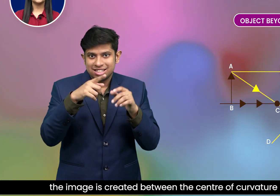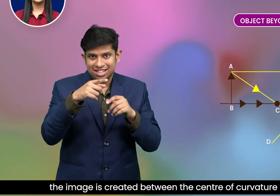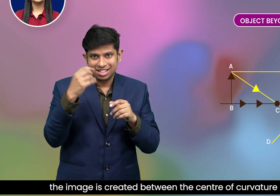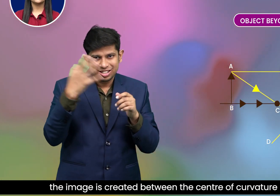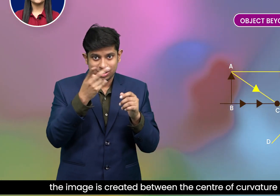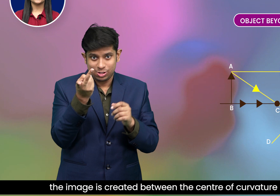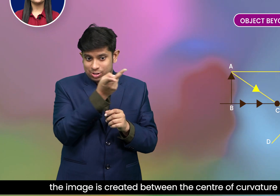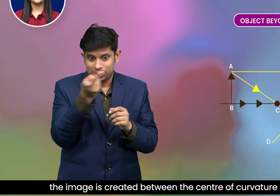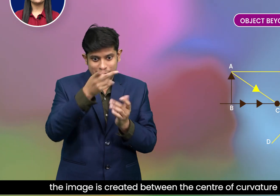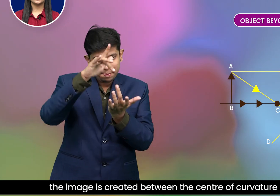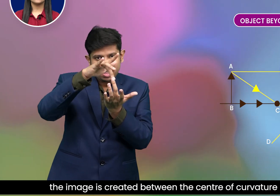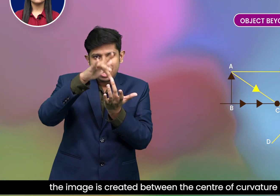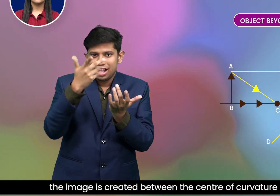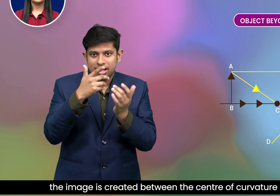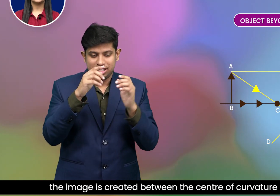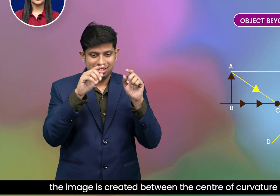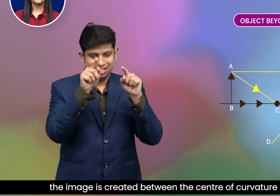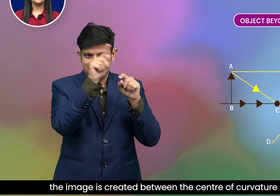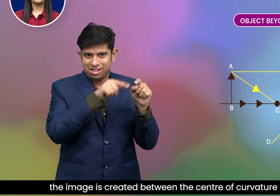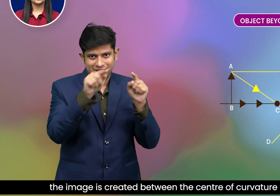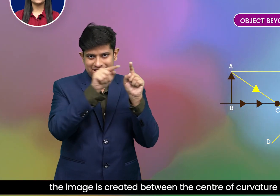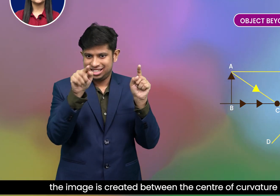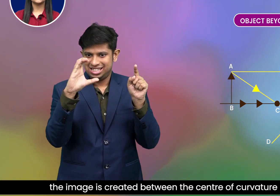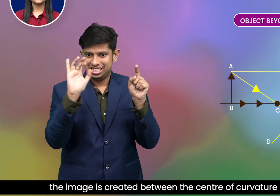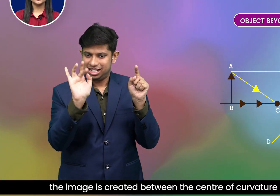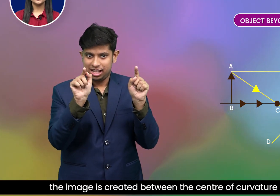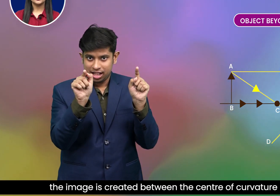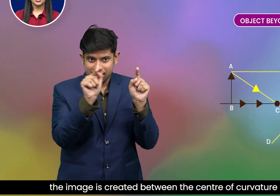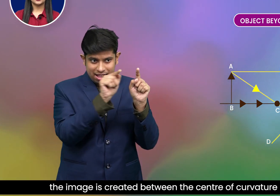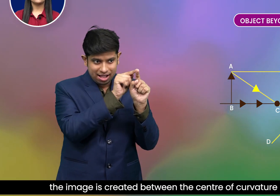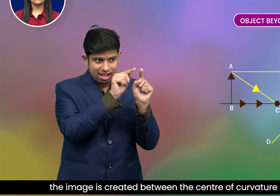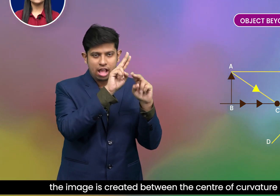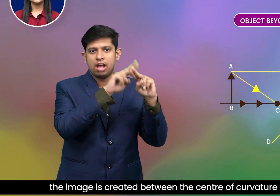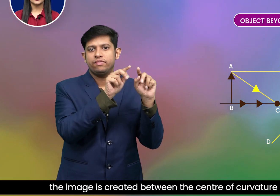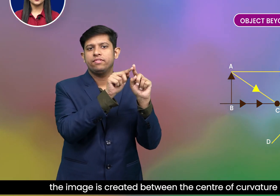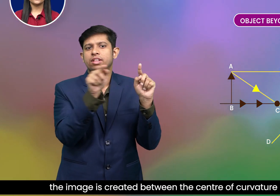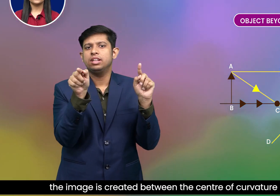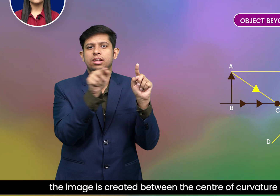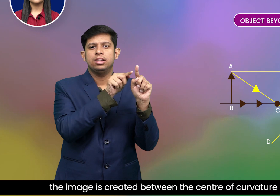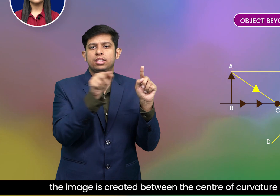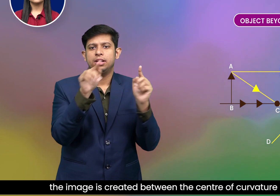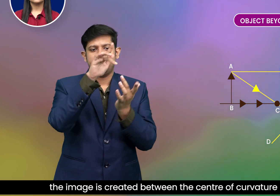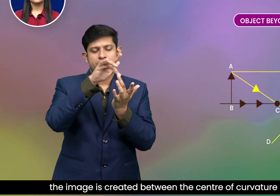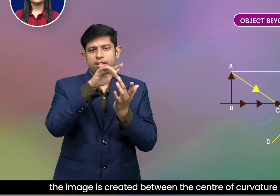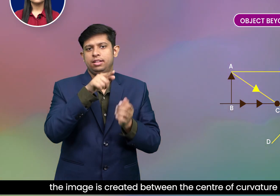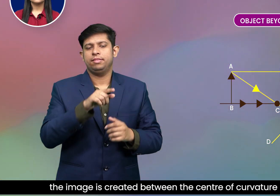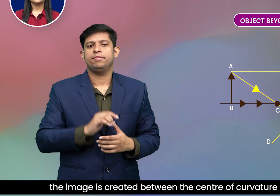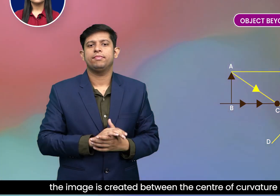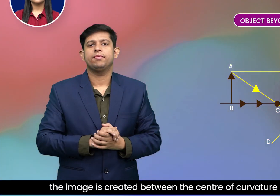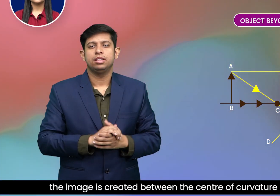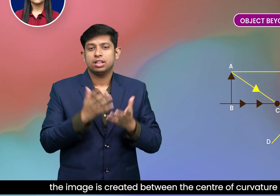the image is created between the center of curvature C and focus F.